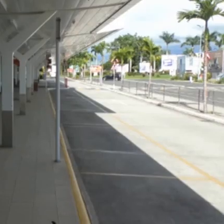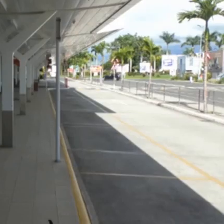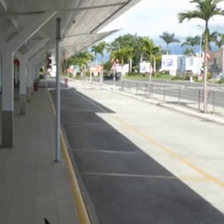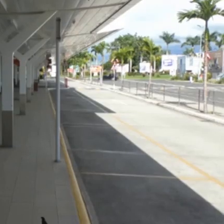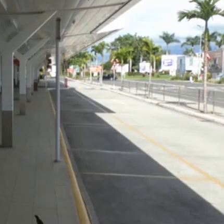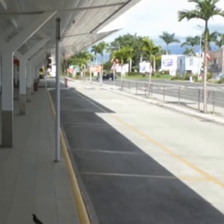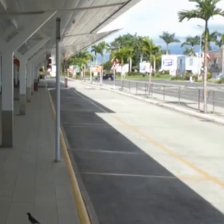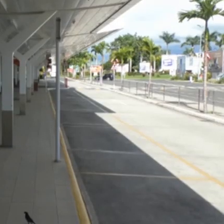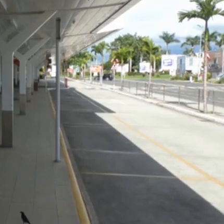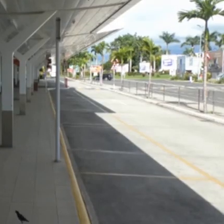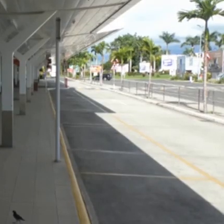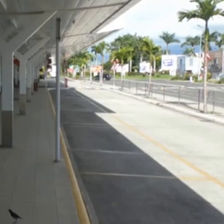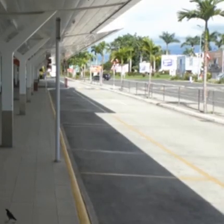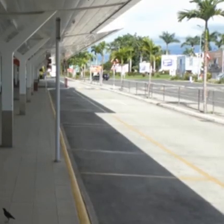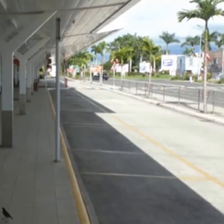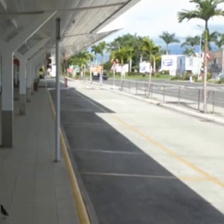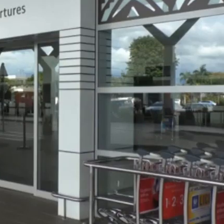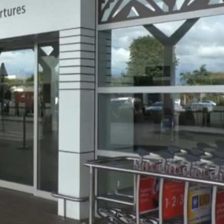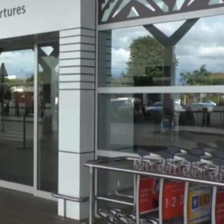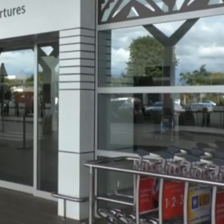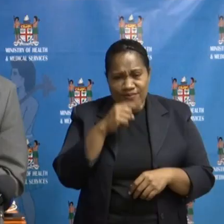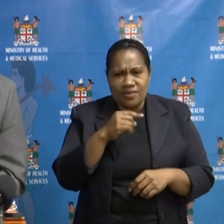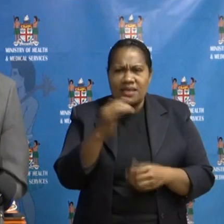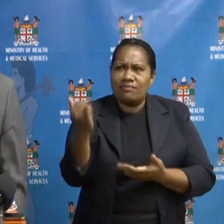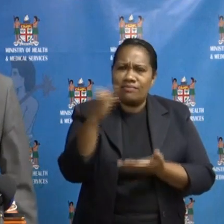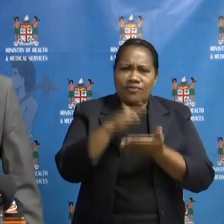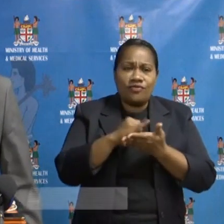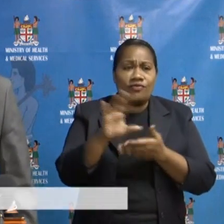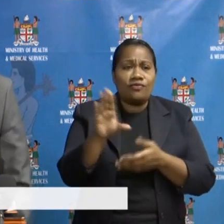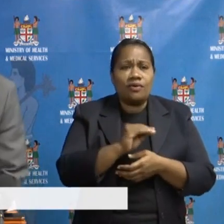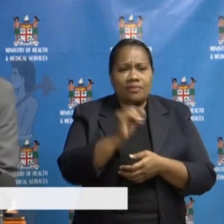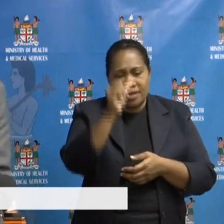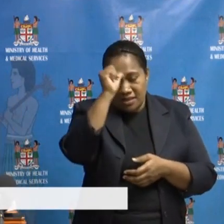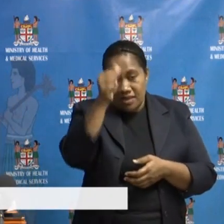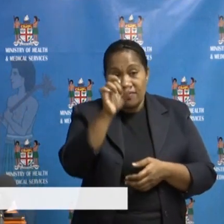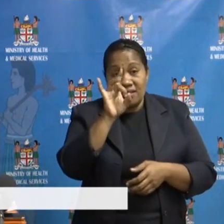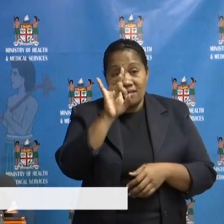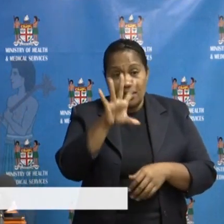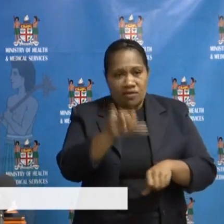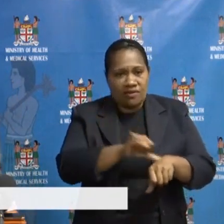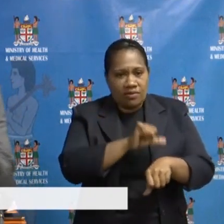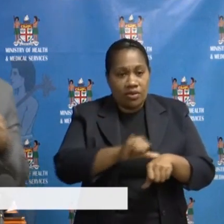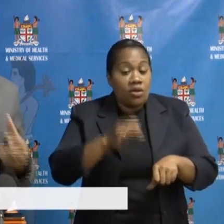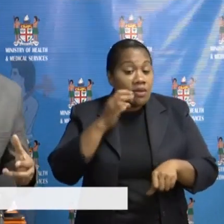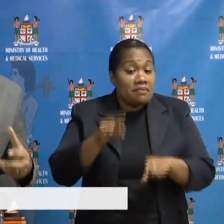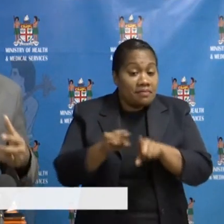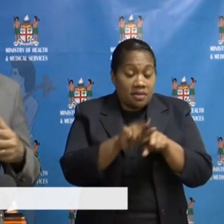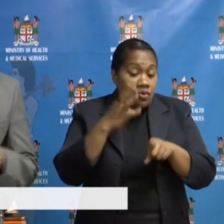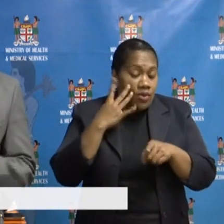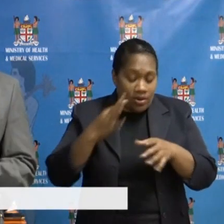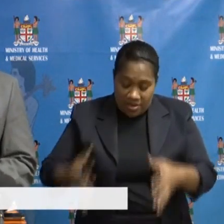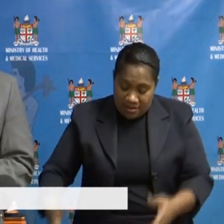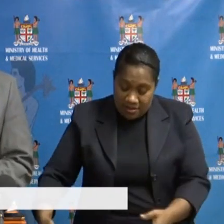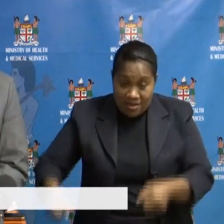-1362 from Singapore on April 10th. That means when he was carrying the baggage down,